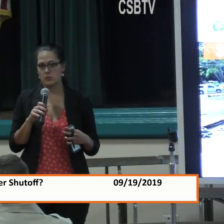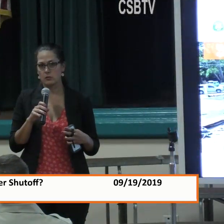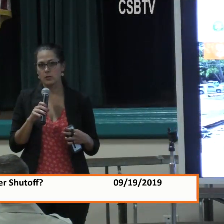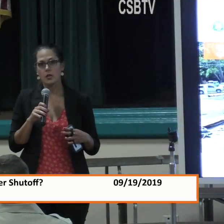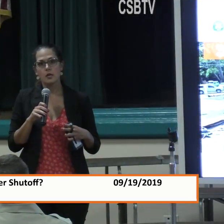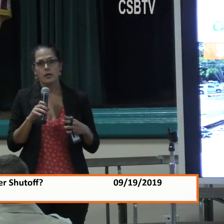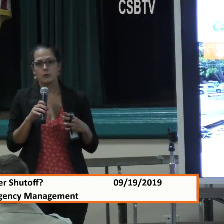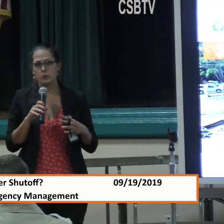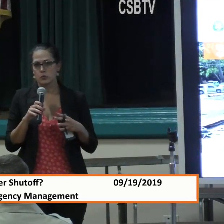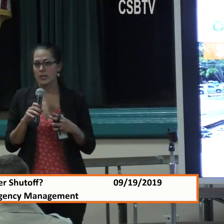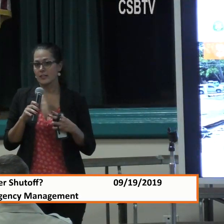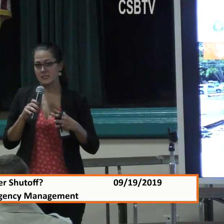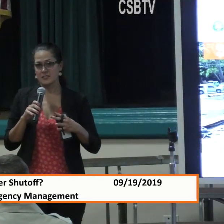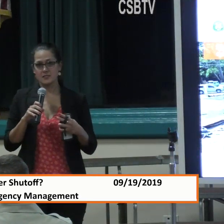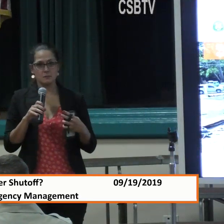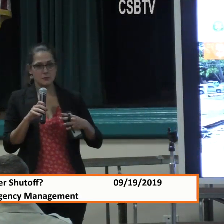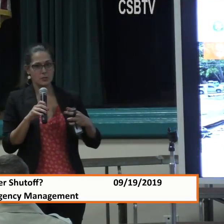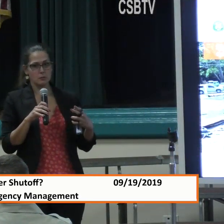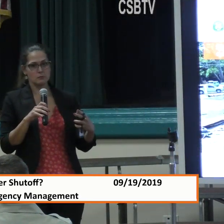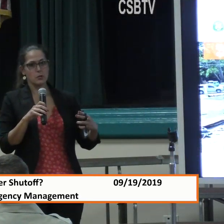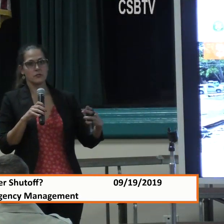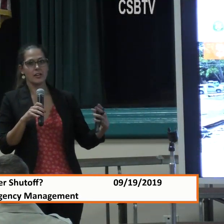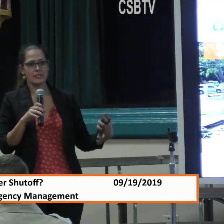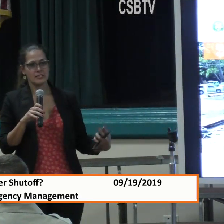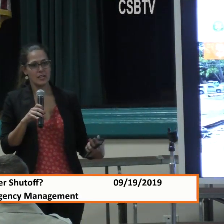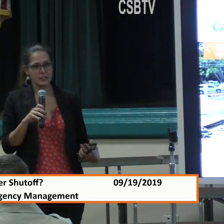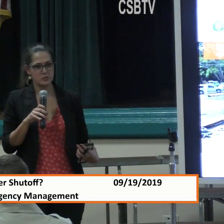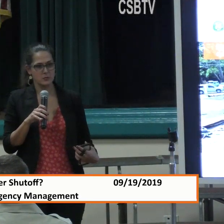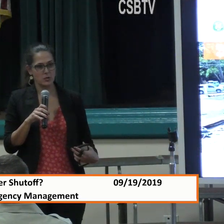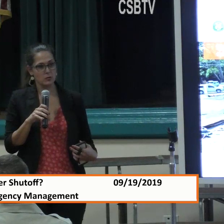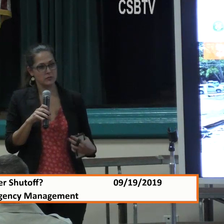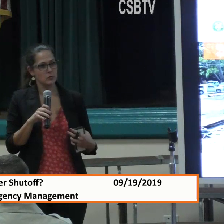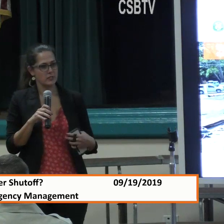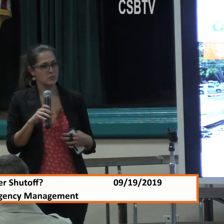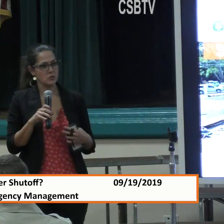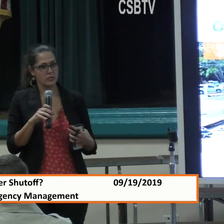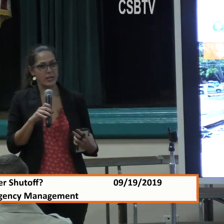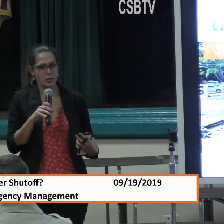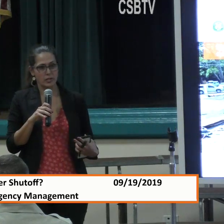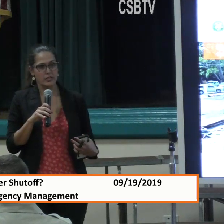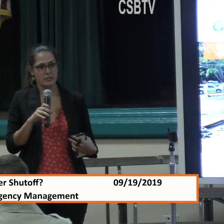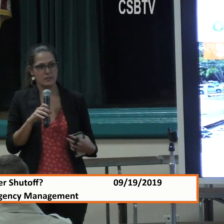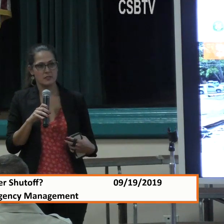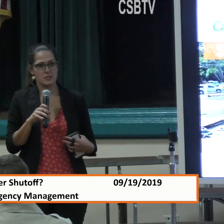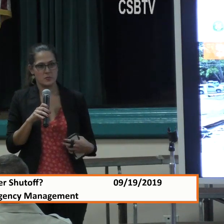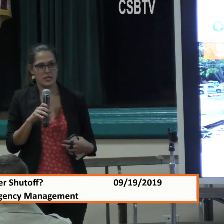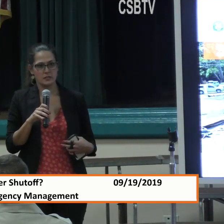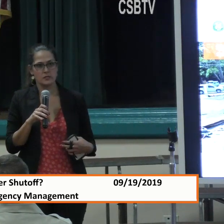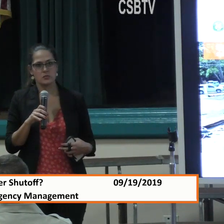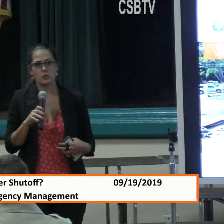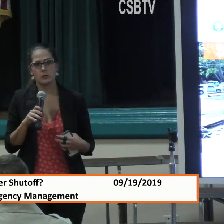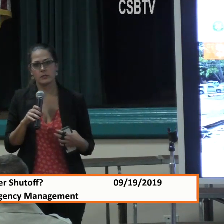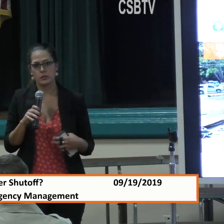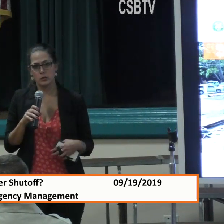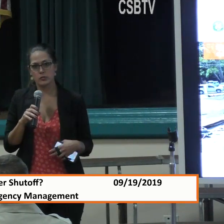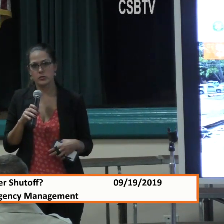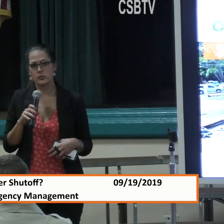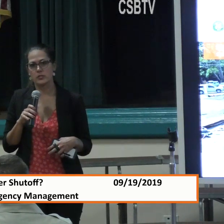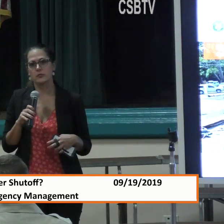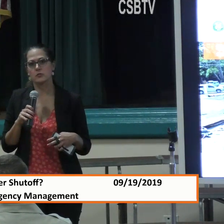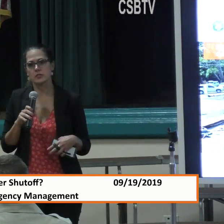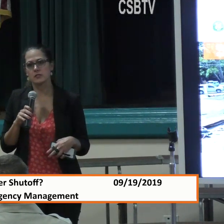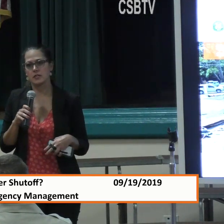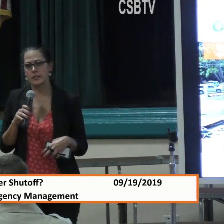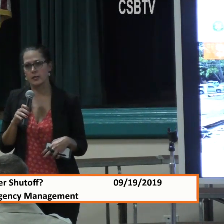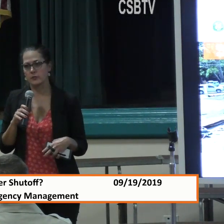notification. So, and we're trying not to, notify an entire zip code if only a certain area is impacted. So I would encourage you